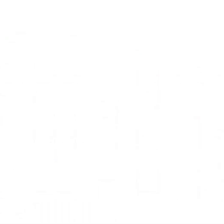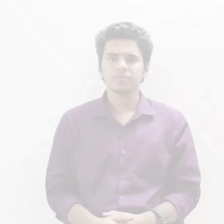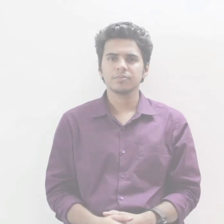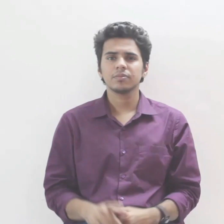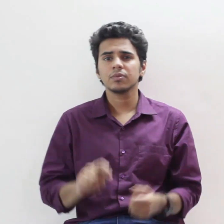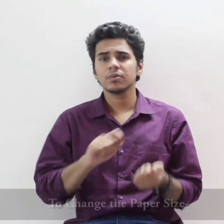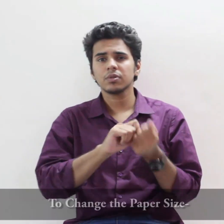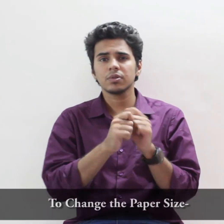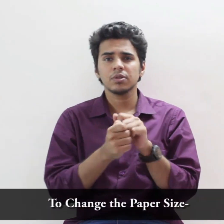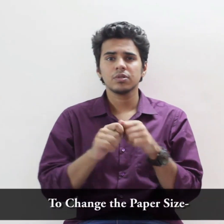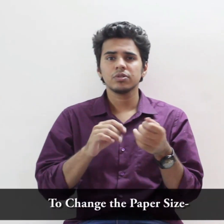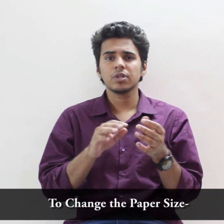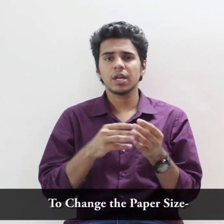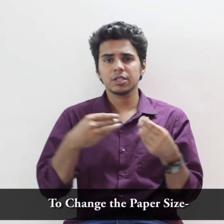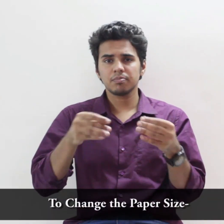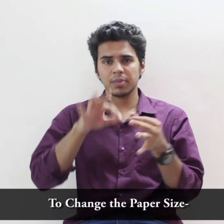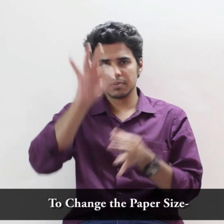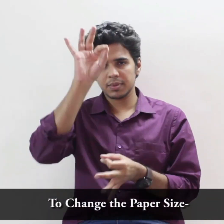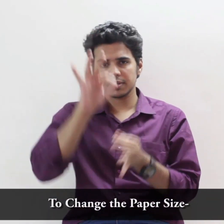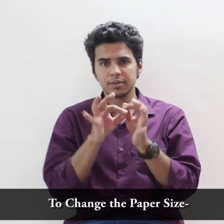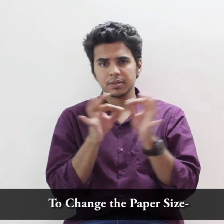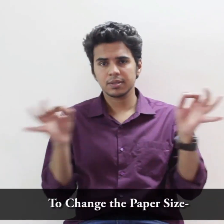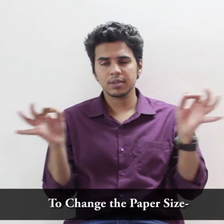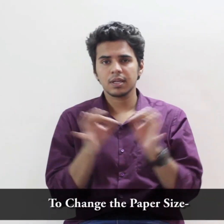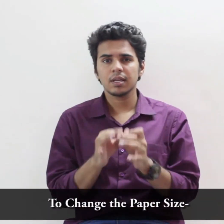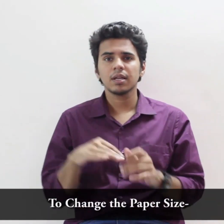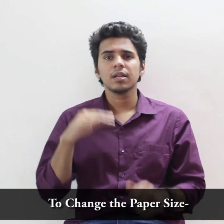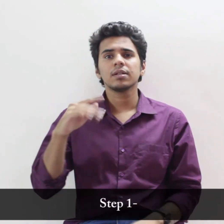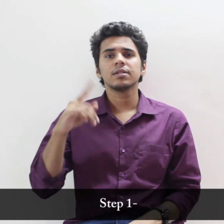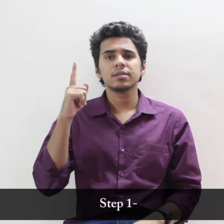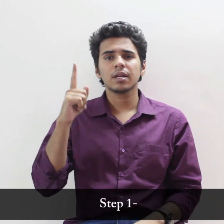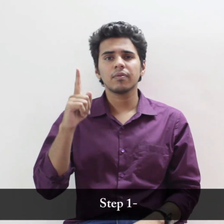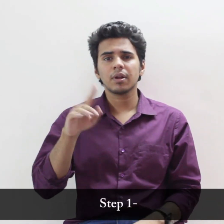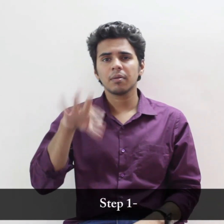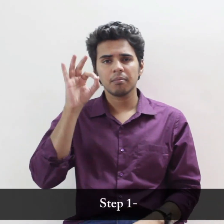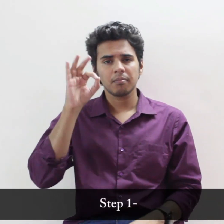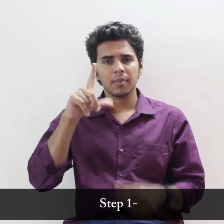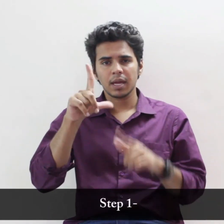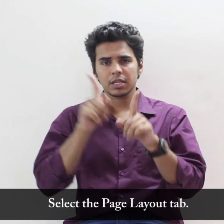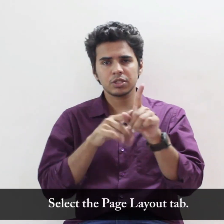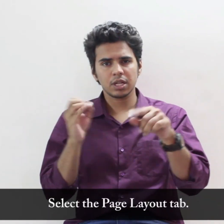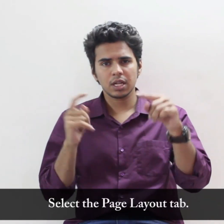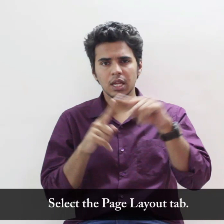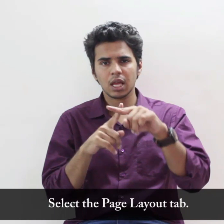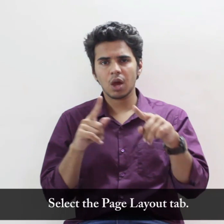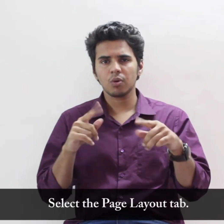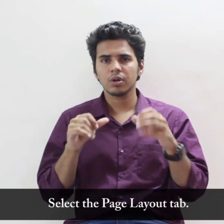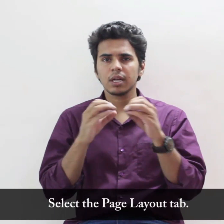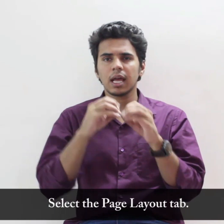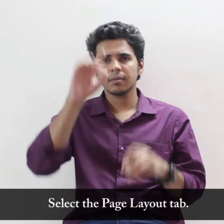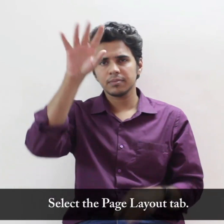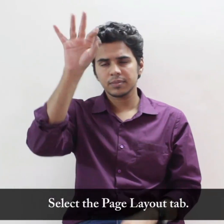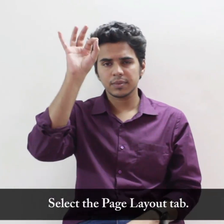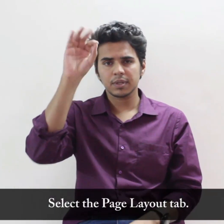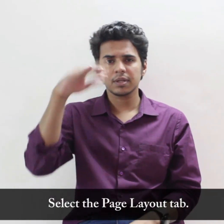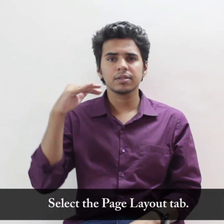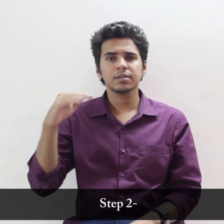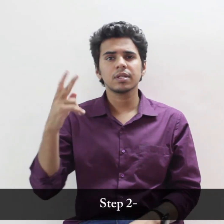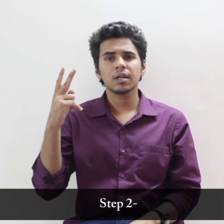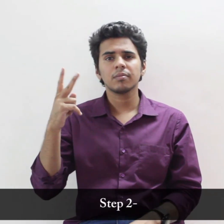To change the paper size. Step 1. Select the Page Layout tab. Step 2. Click